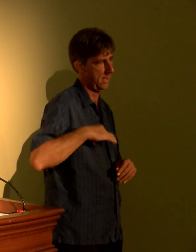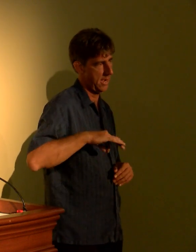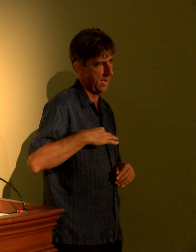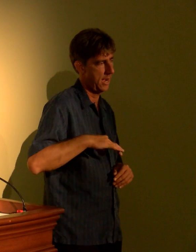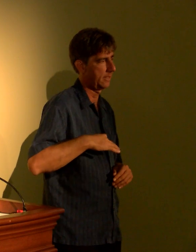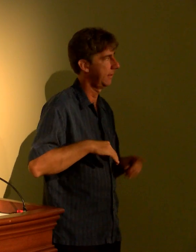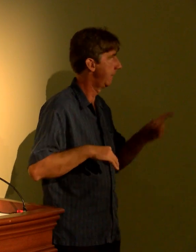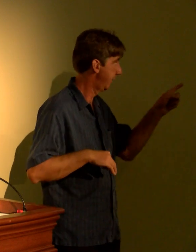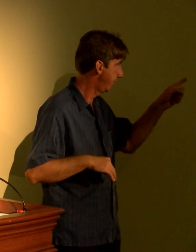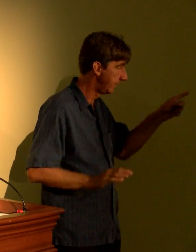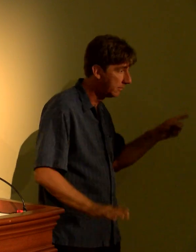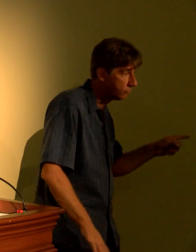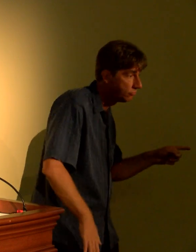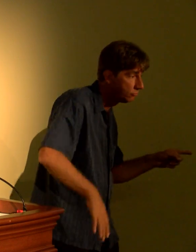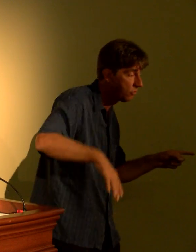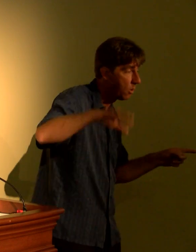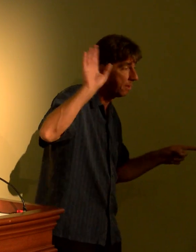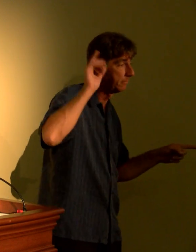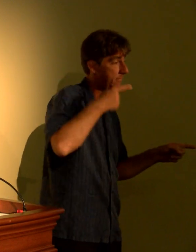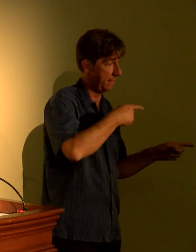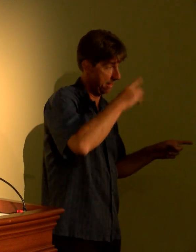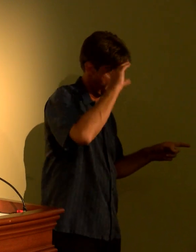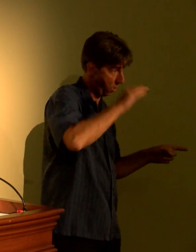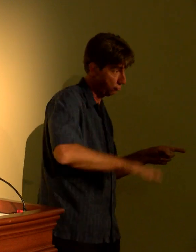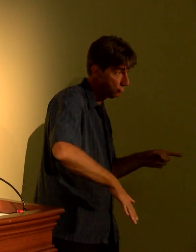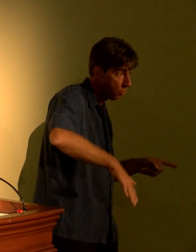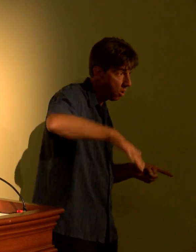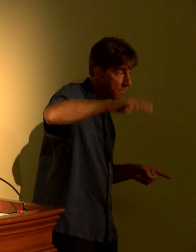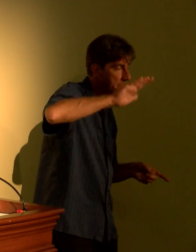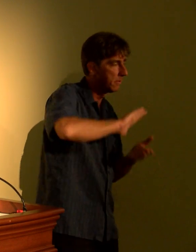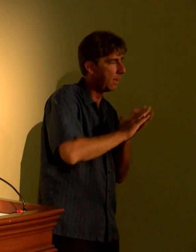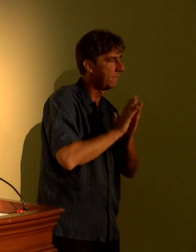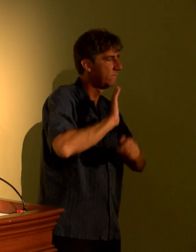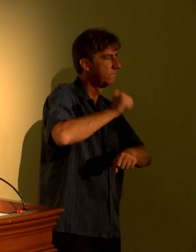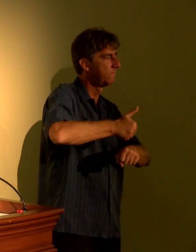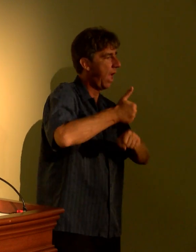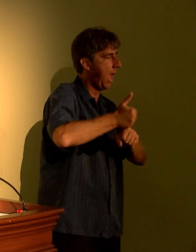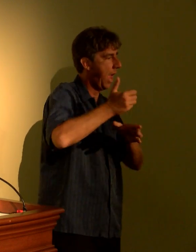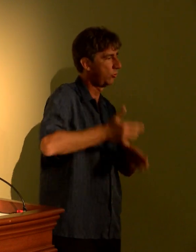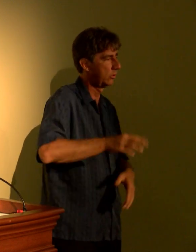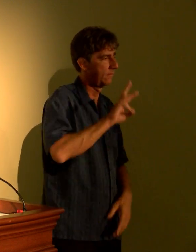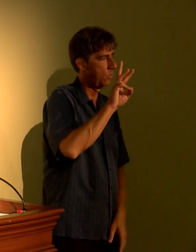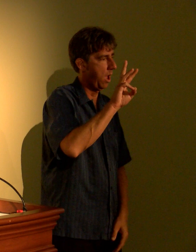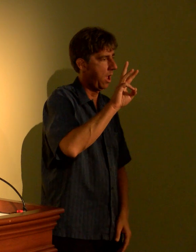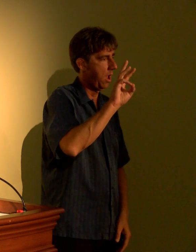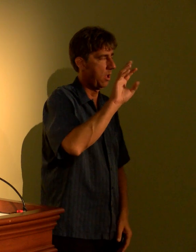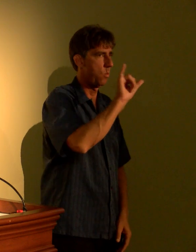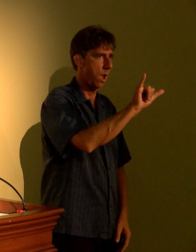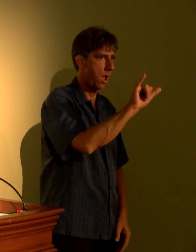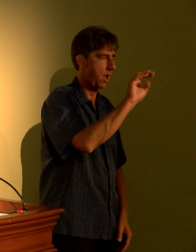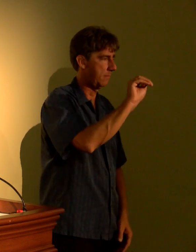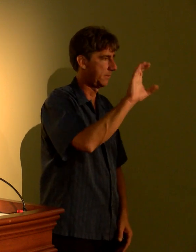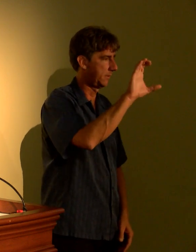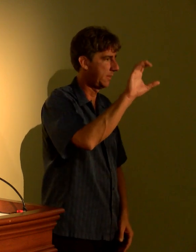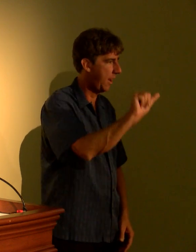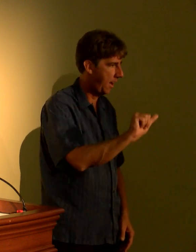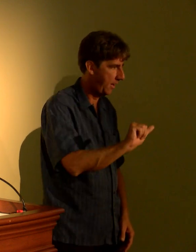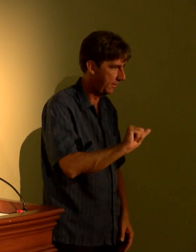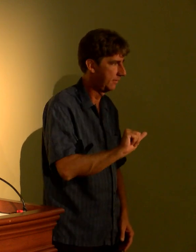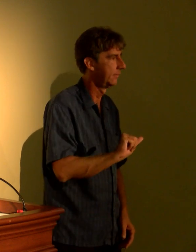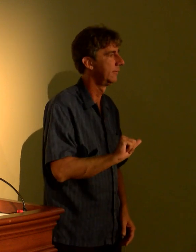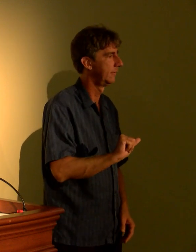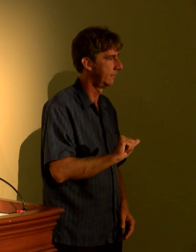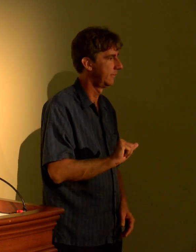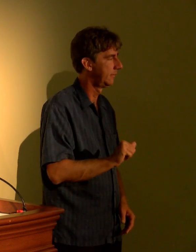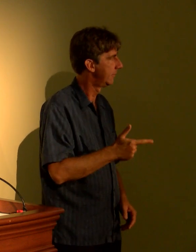become one of the founders of the YMCA. The bird on a string can be seen as a symbol of human mortality, and it's interesting that